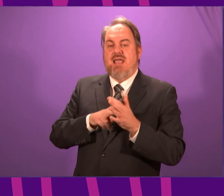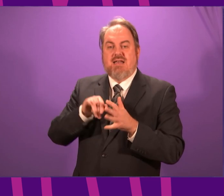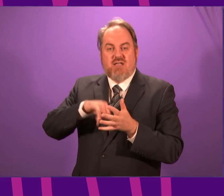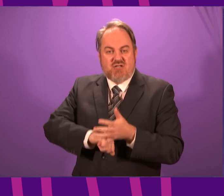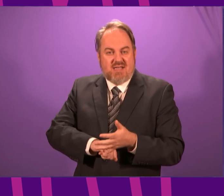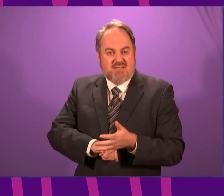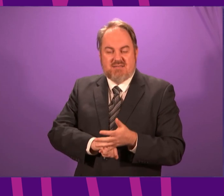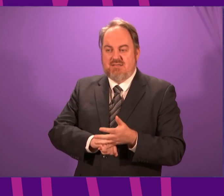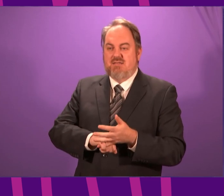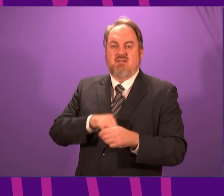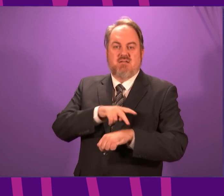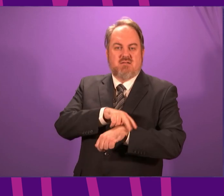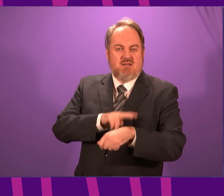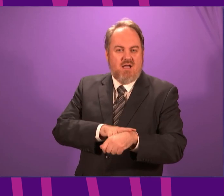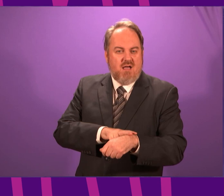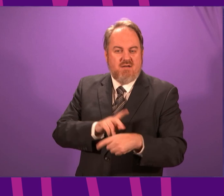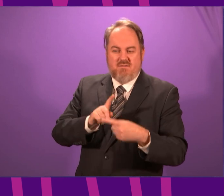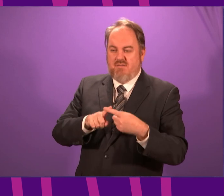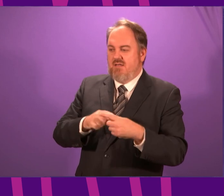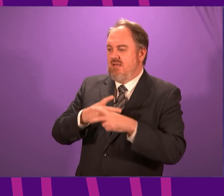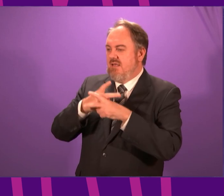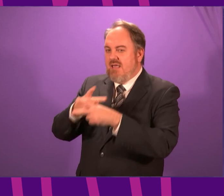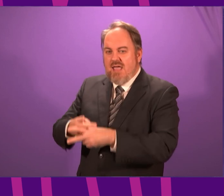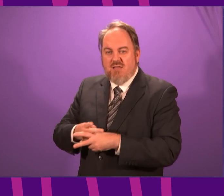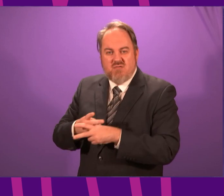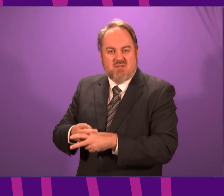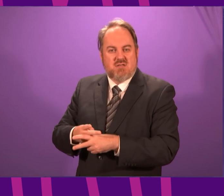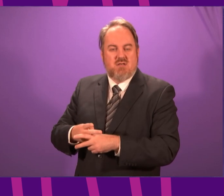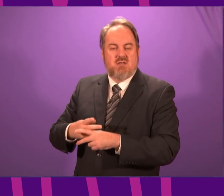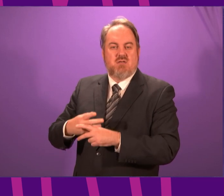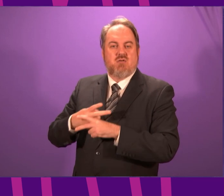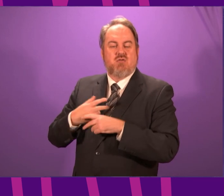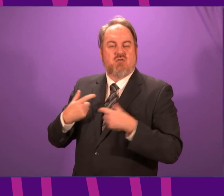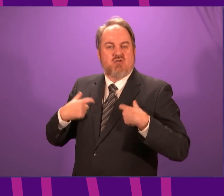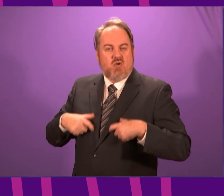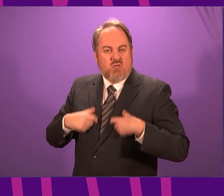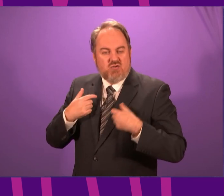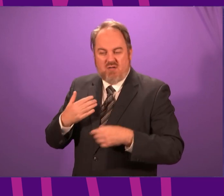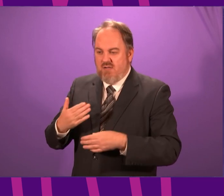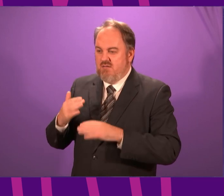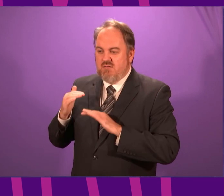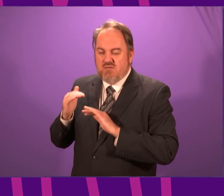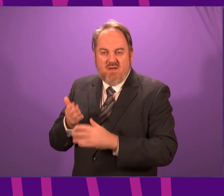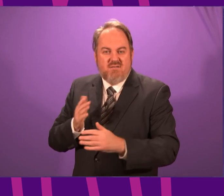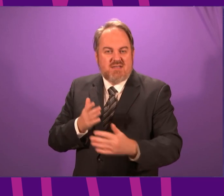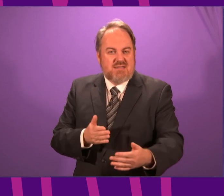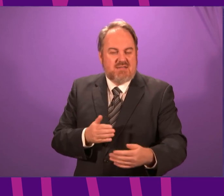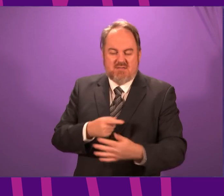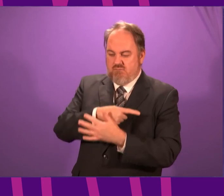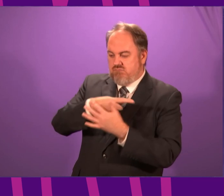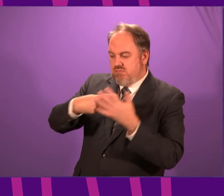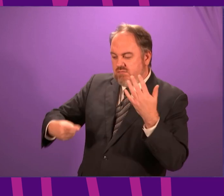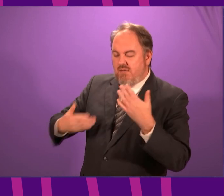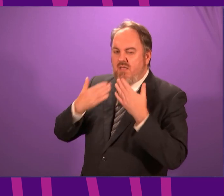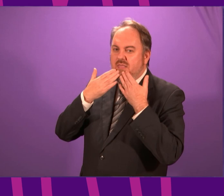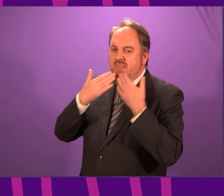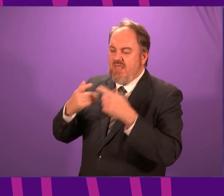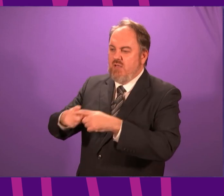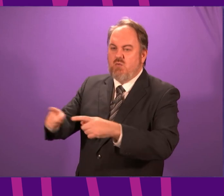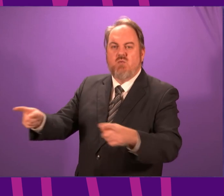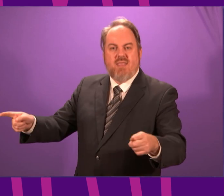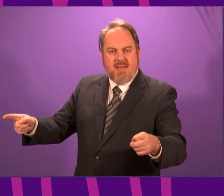particularly those in the NHS and social services, who, as we know, are once again under increasing